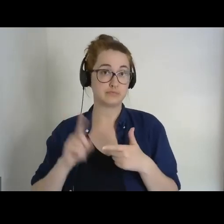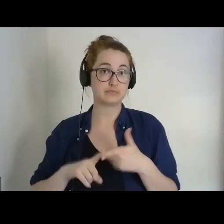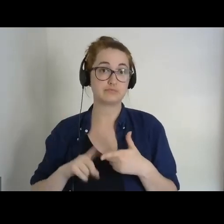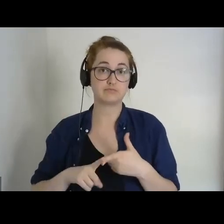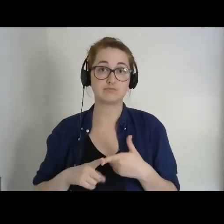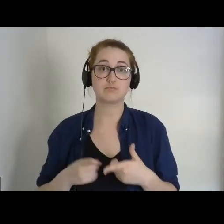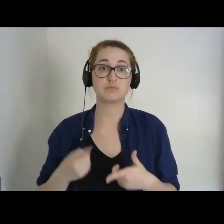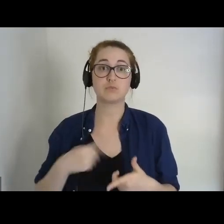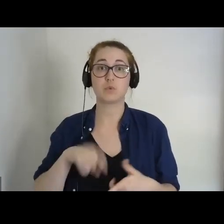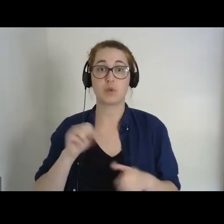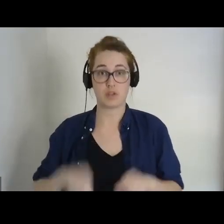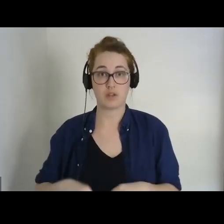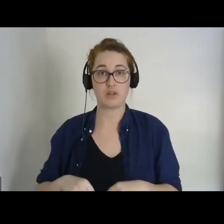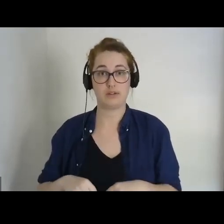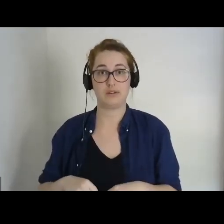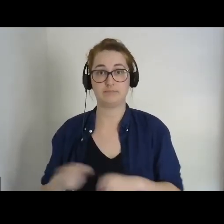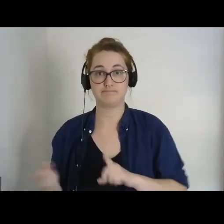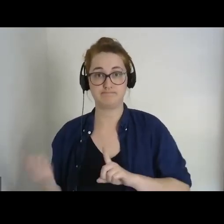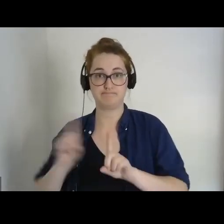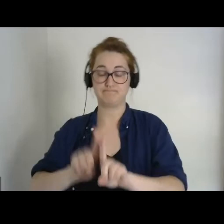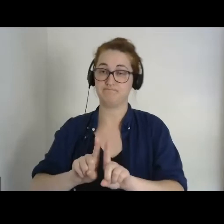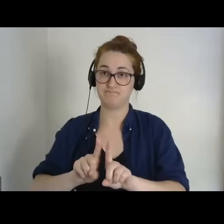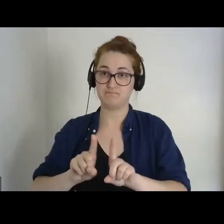organizations in test case litigation.